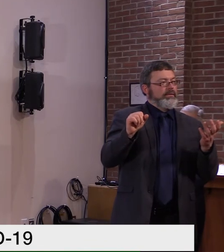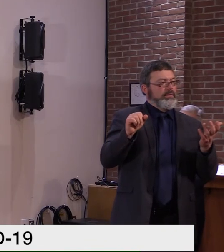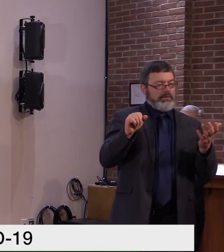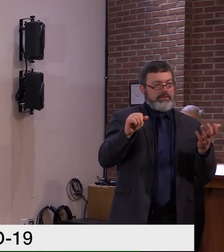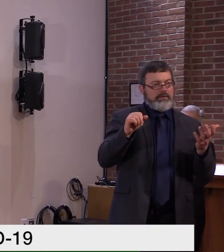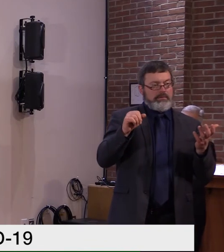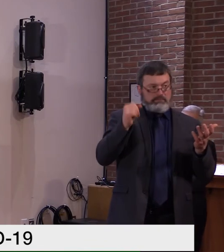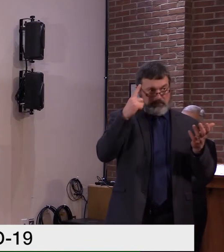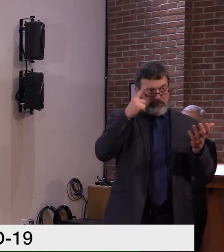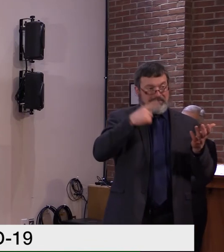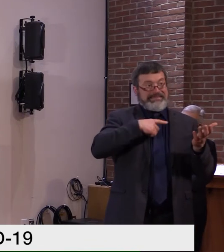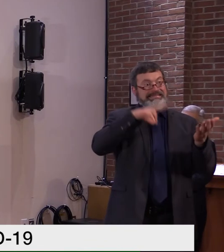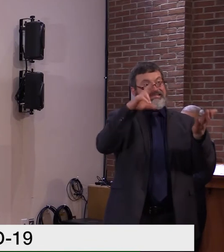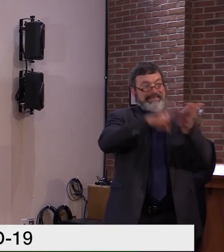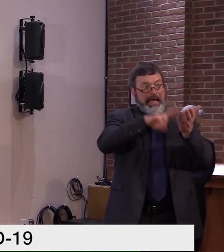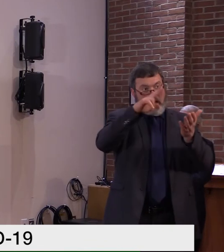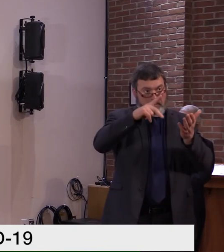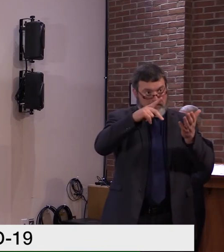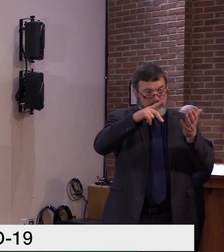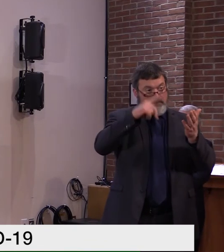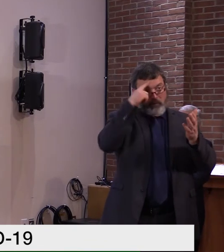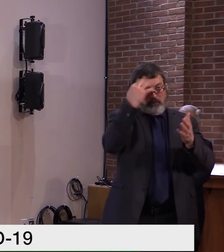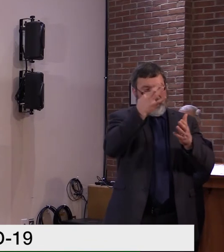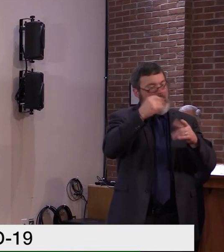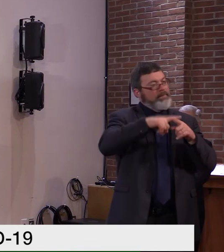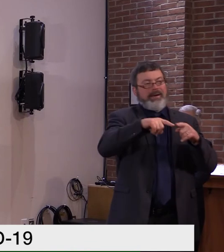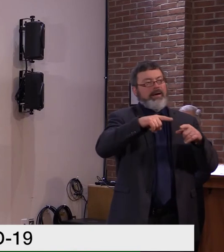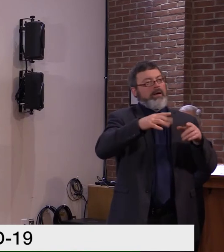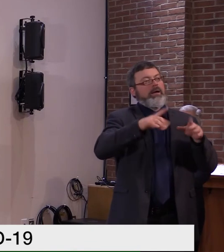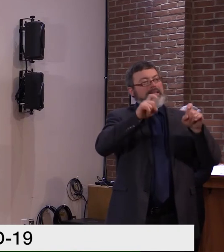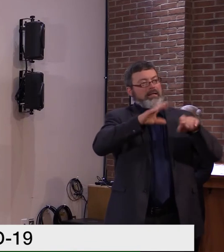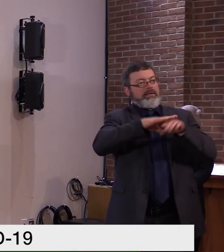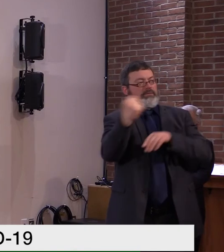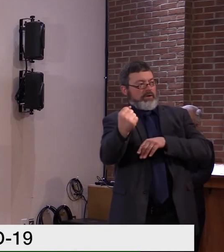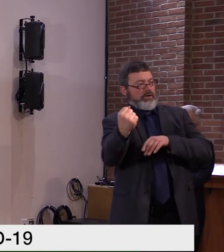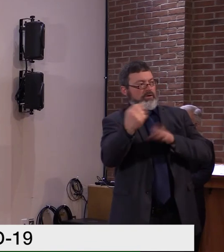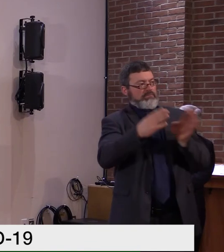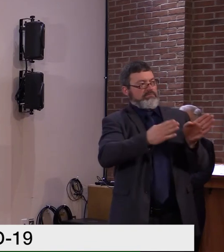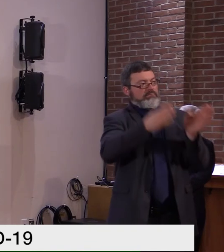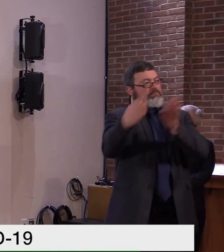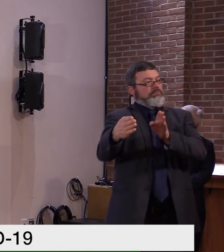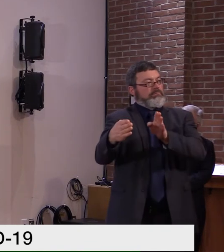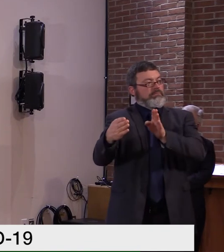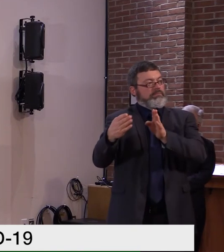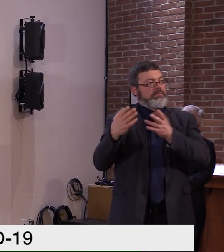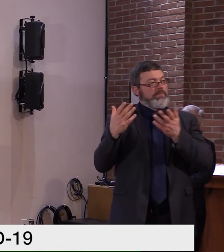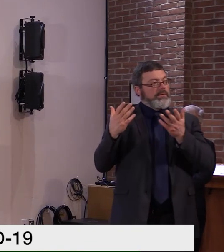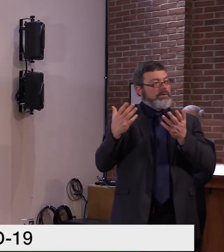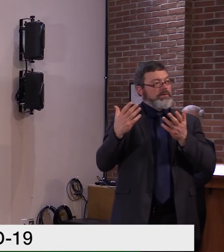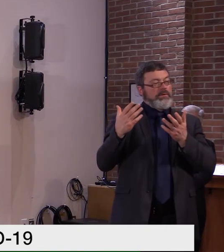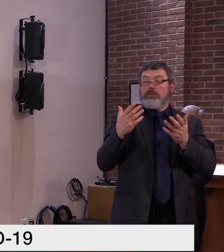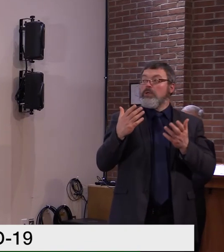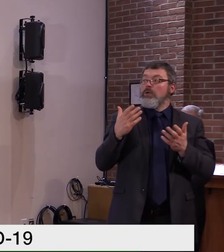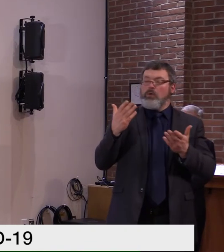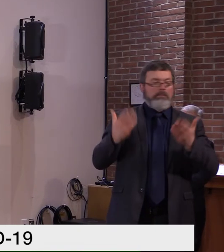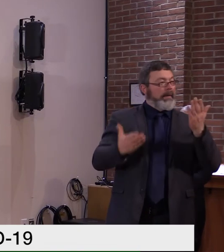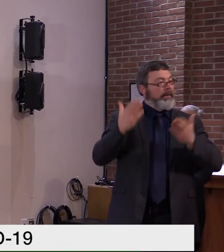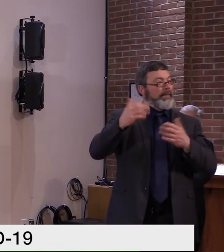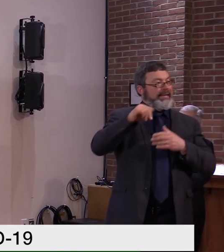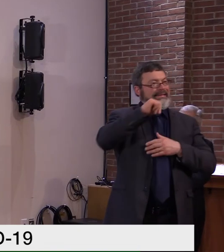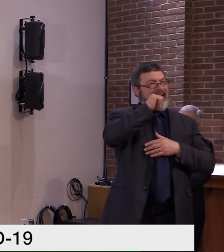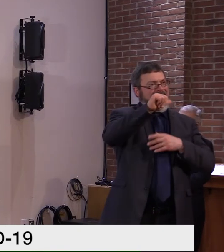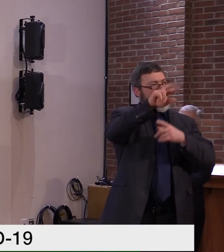so are there really 224 tests that got destroyed, or that's just a guess on your part?